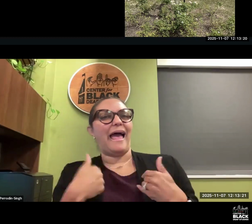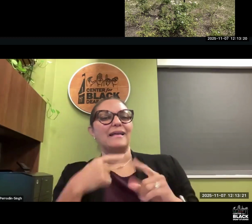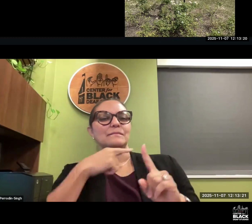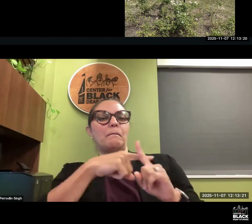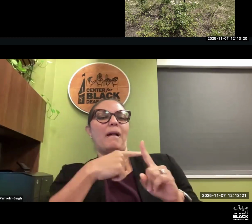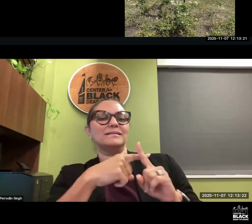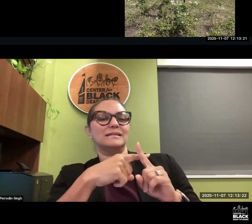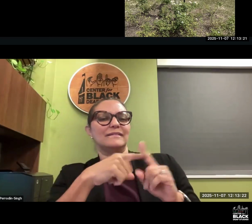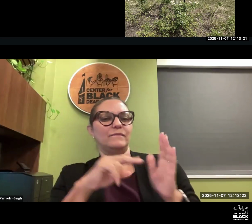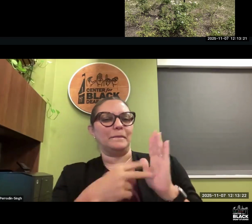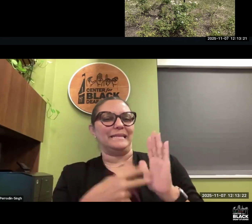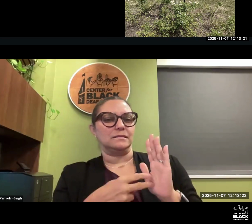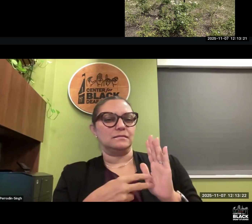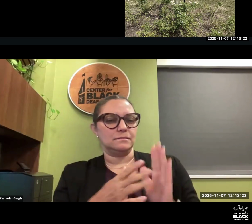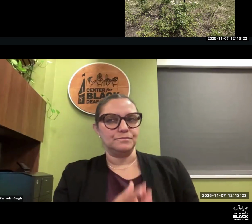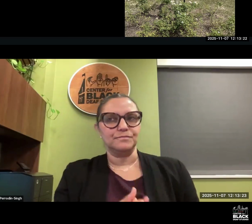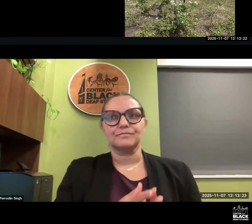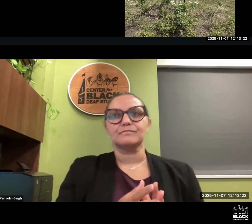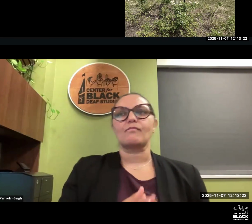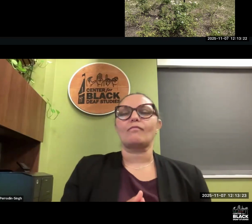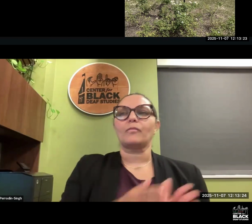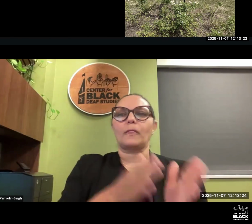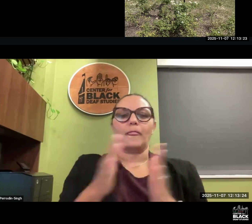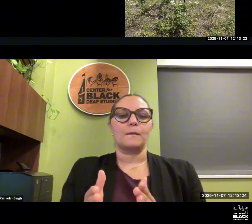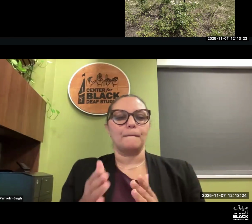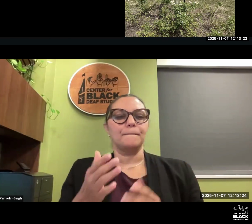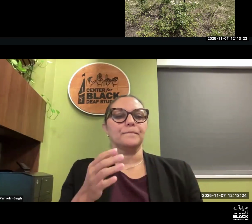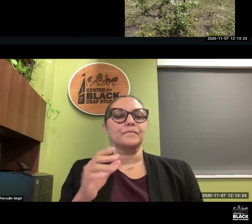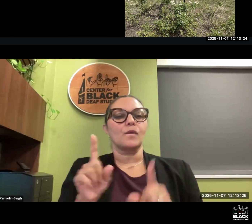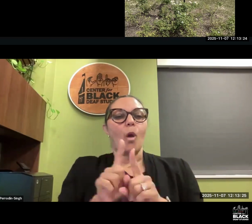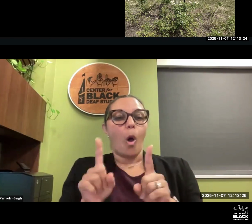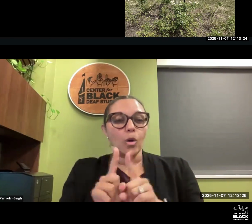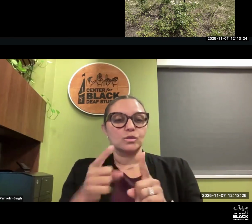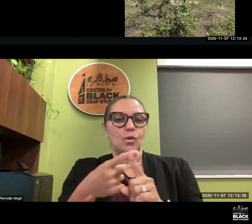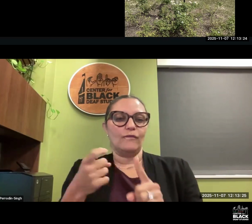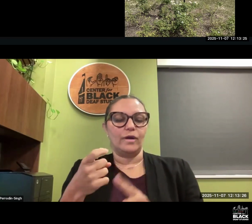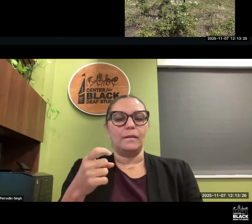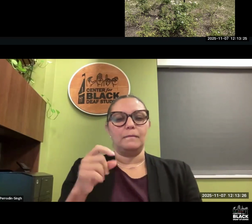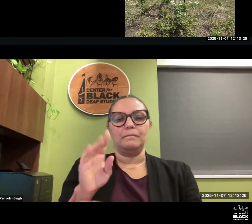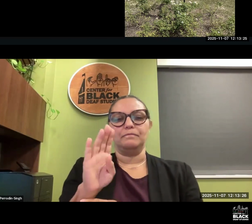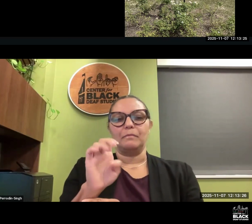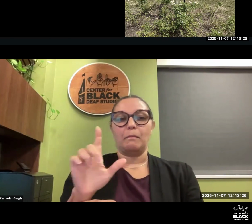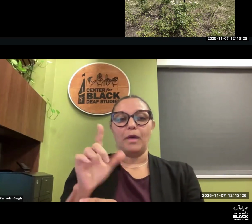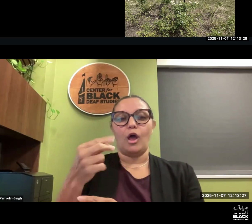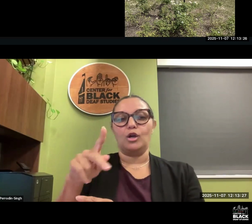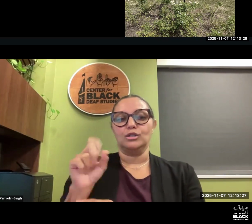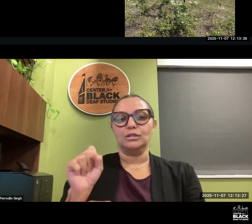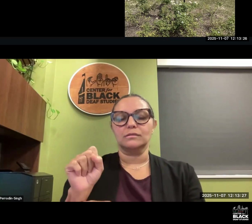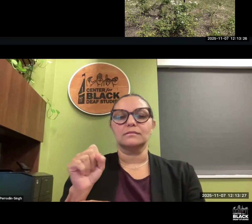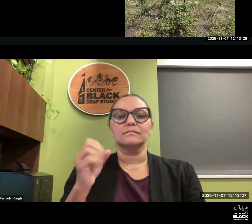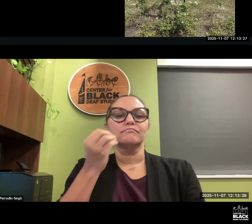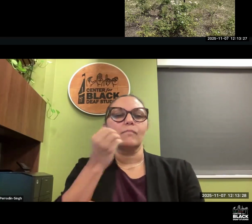not respecting your elders. But talking back also has its positive views as